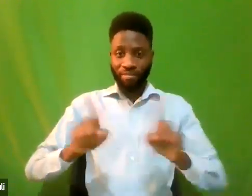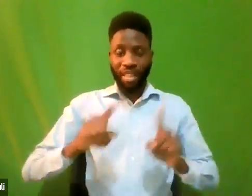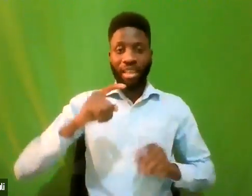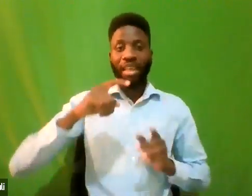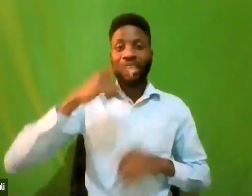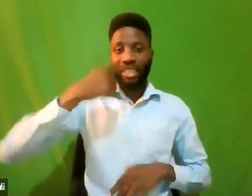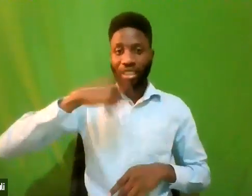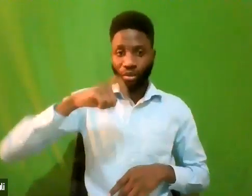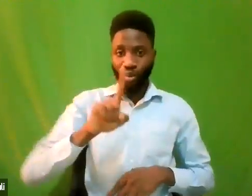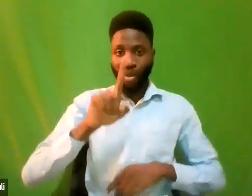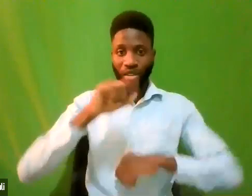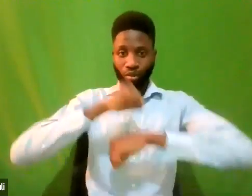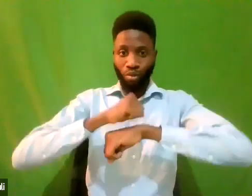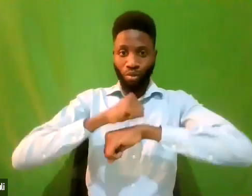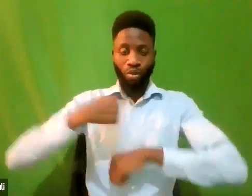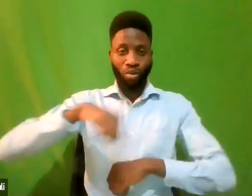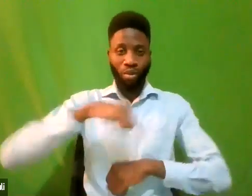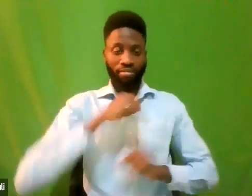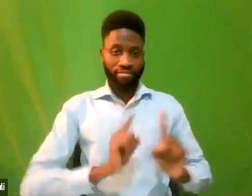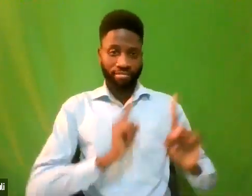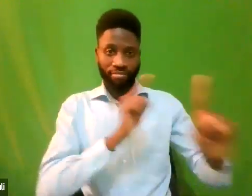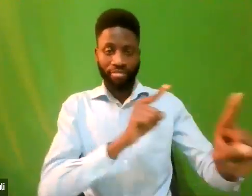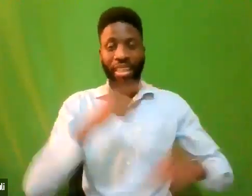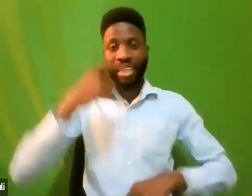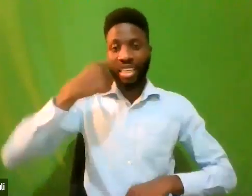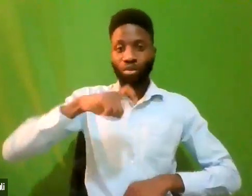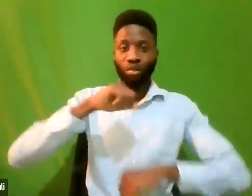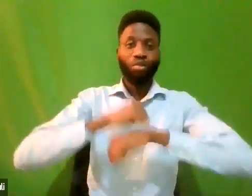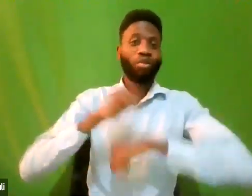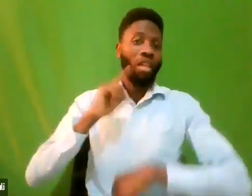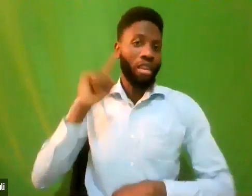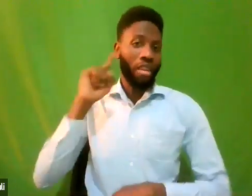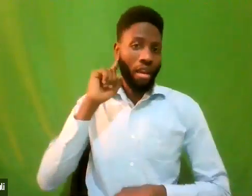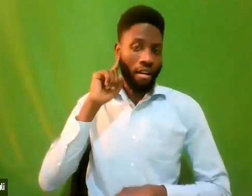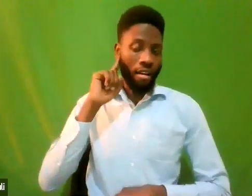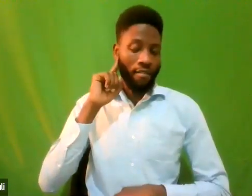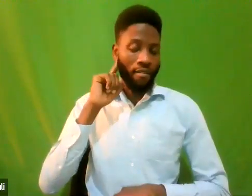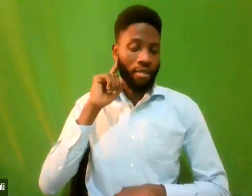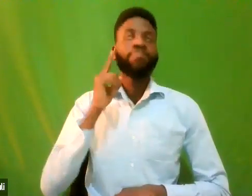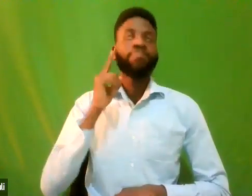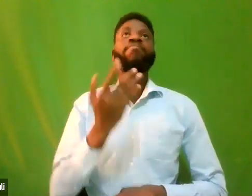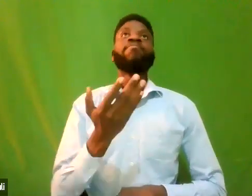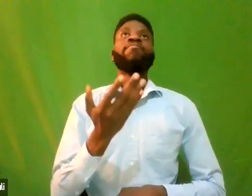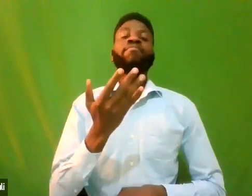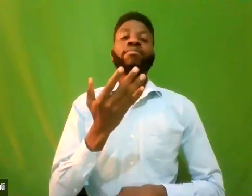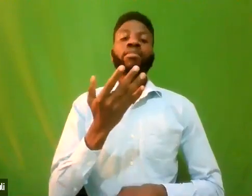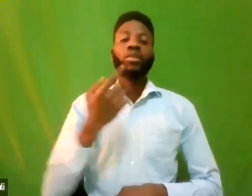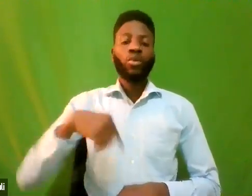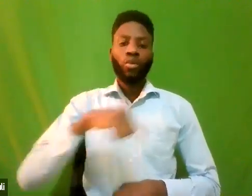schools we go to is the Kitui School for the Deaf. And we have been slowly learning sign language,